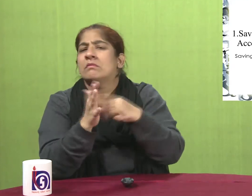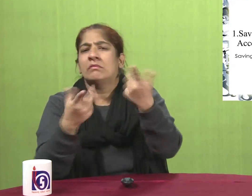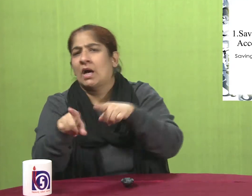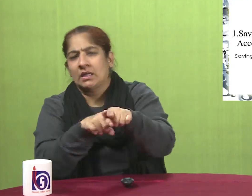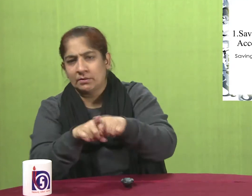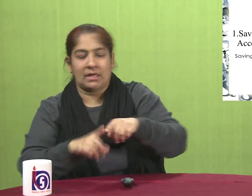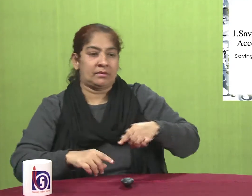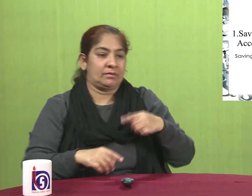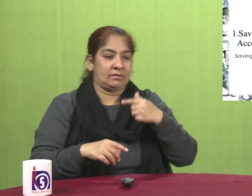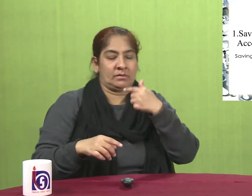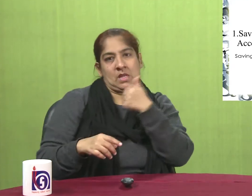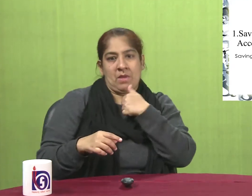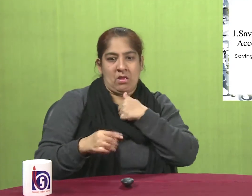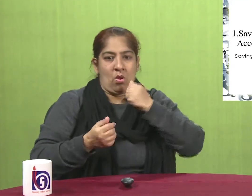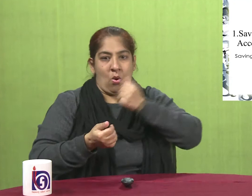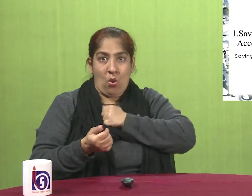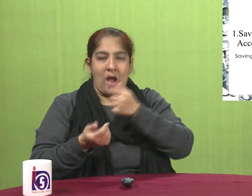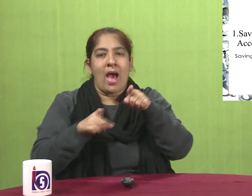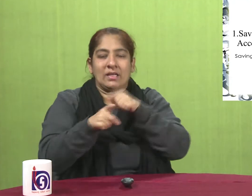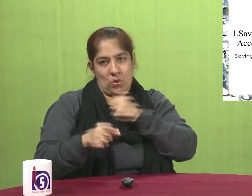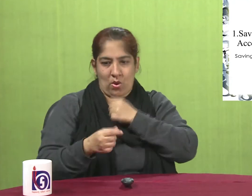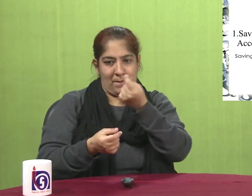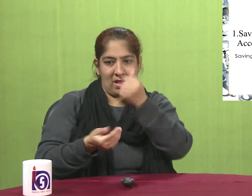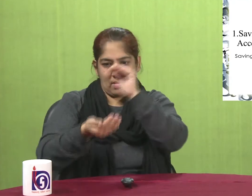In the current deposit account,